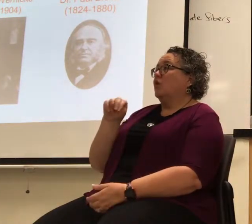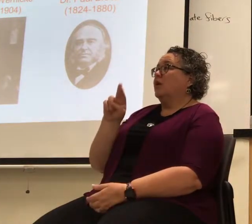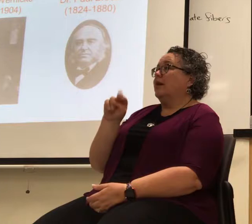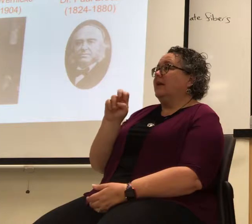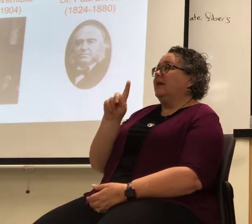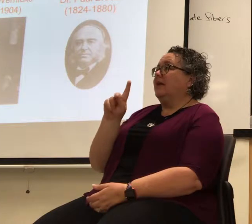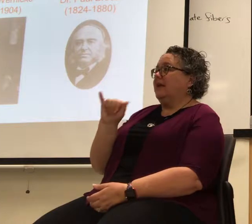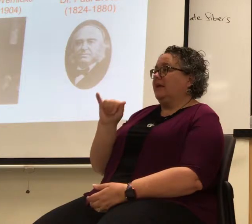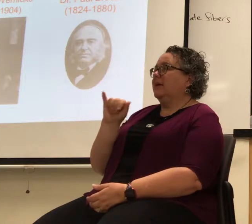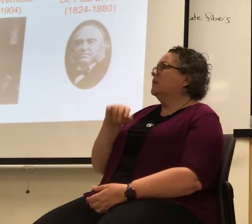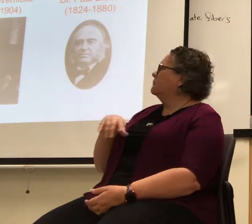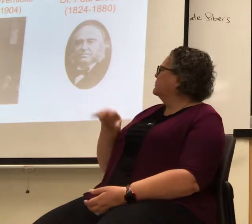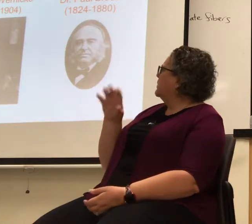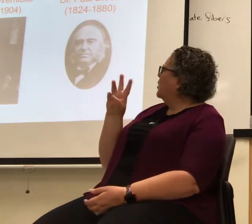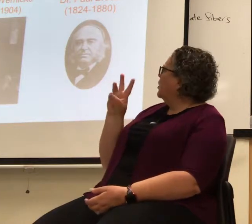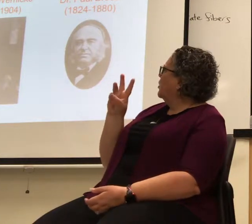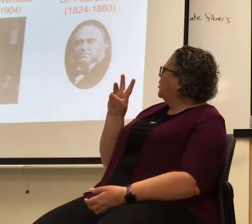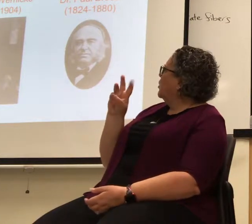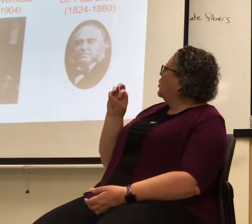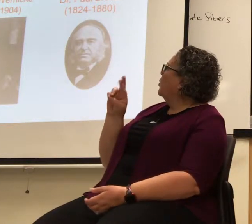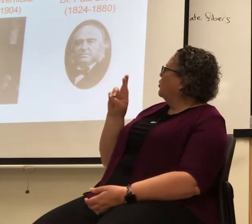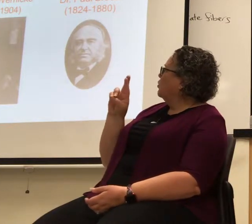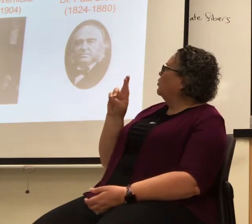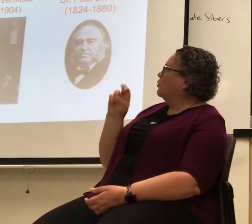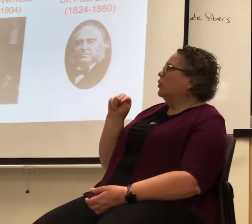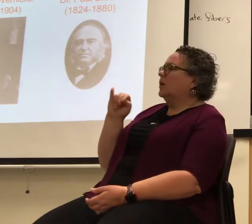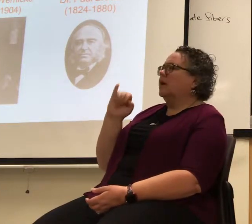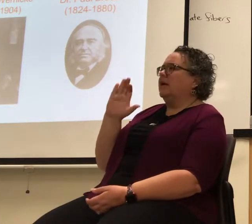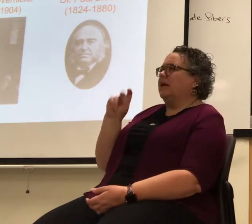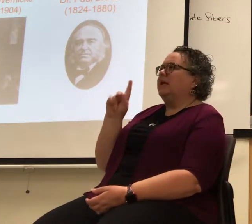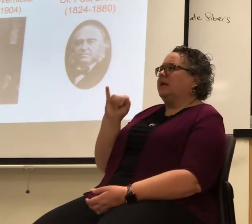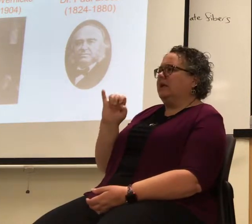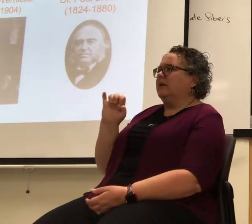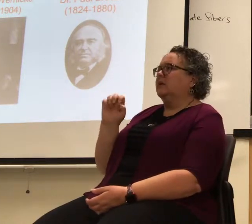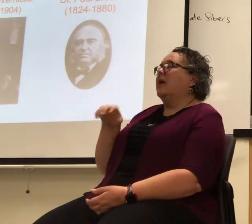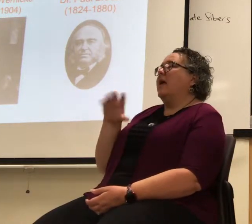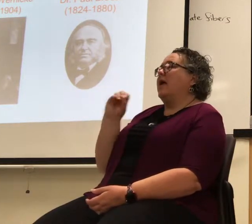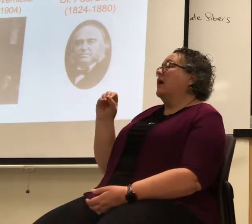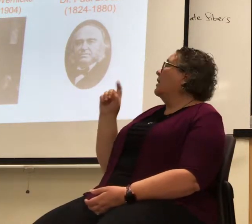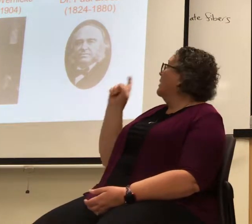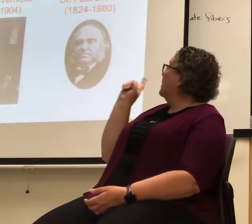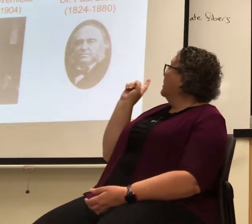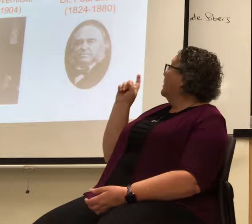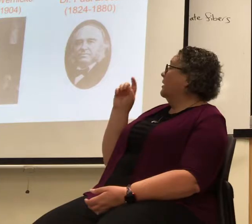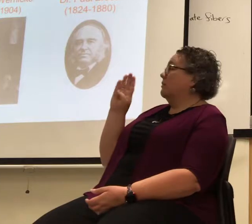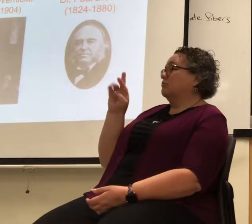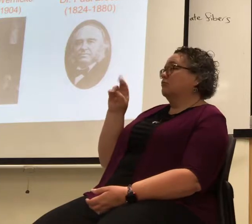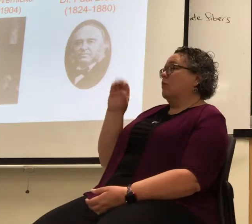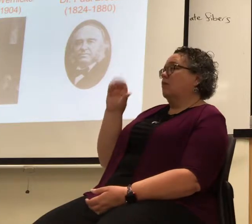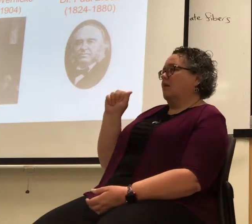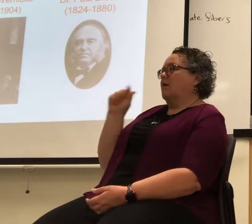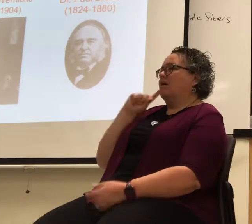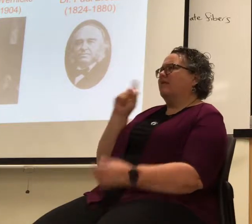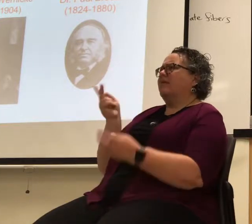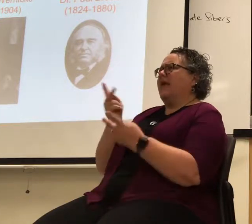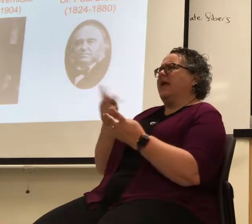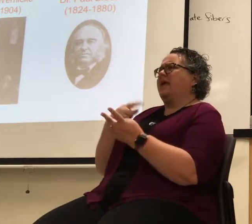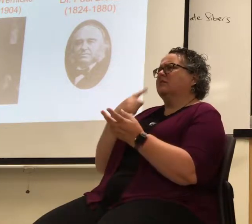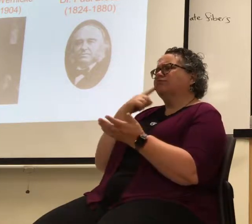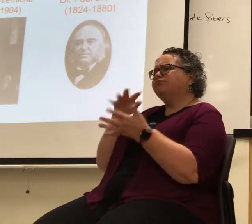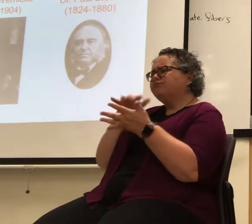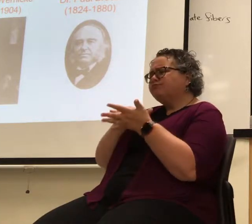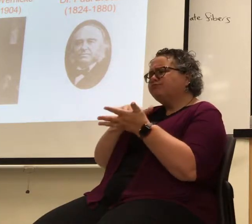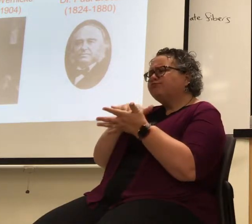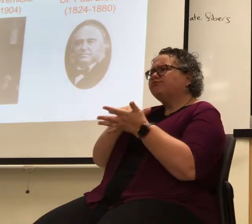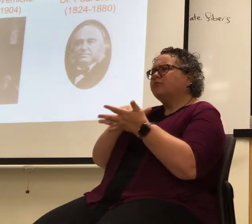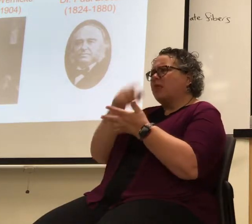area, and how they studied the brain back then is you can only study the brains post-mortem. And they would like know